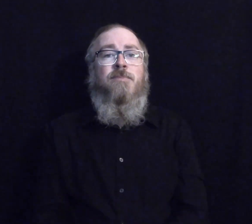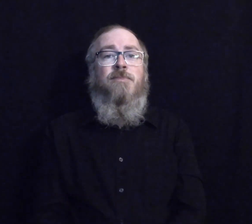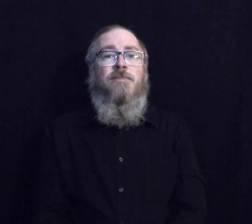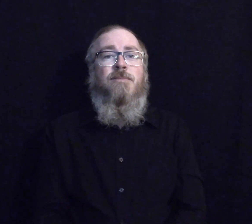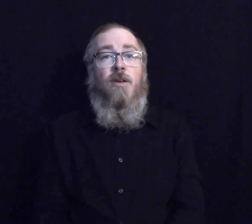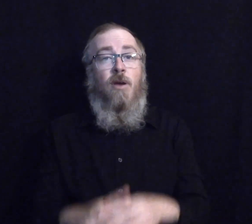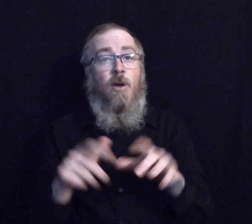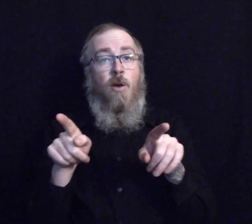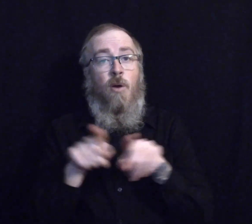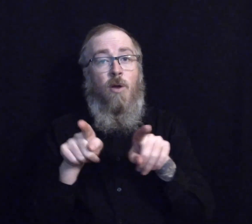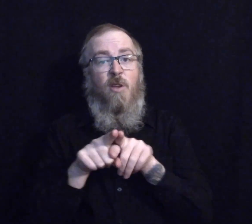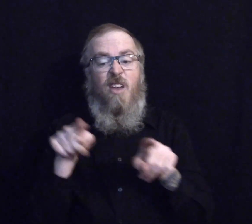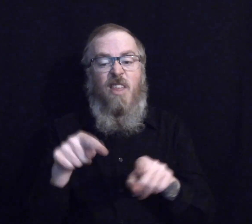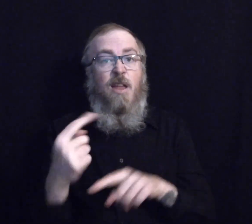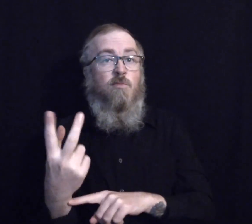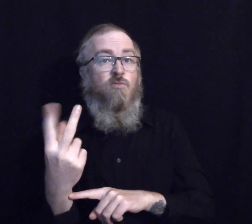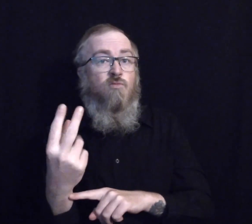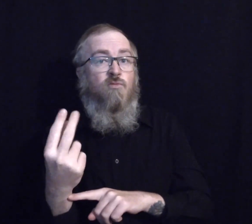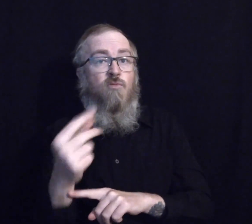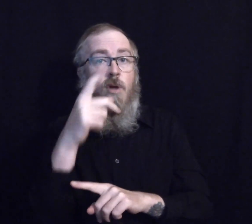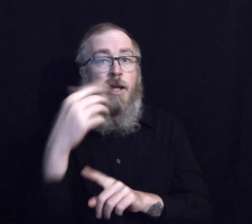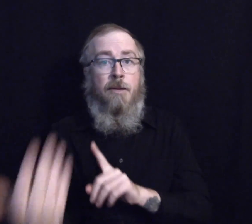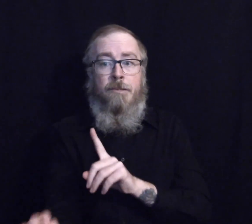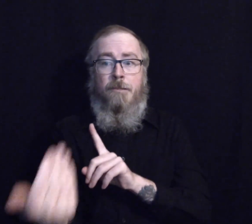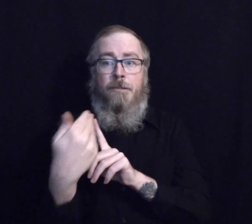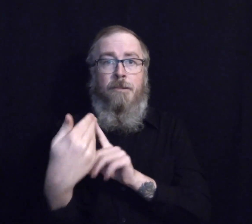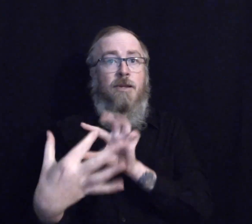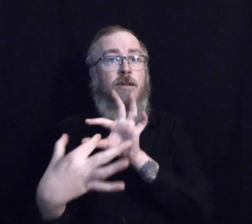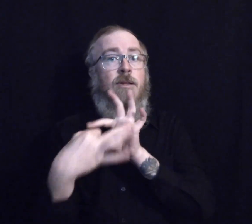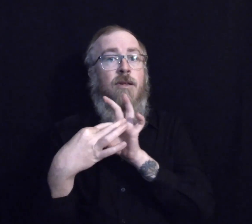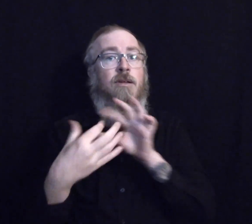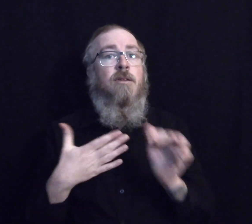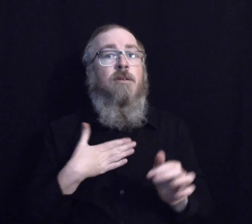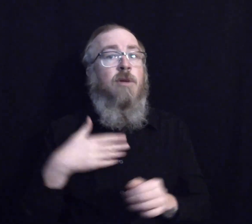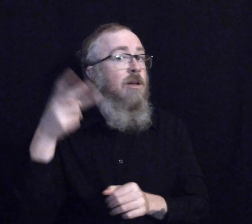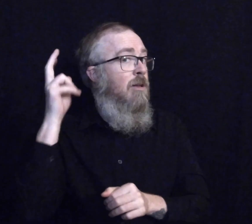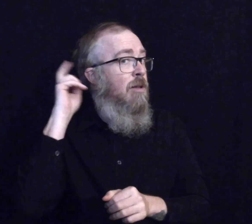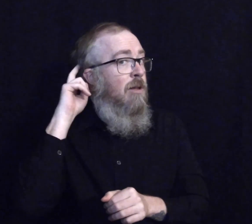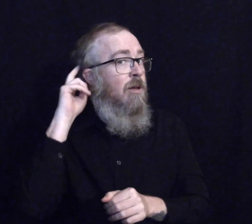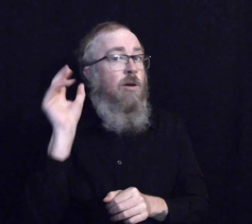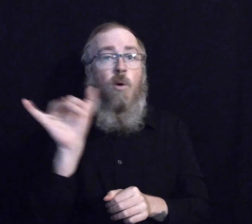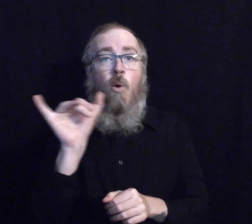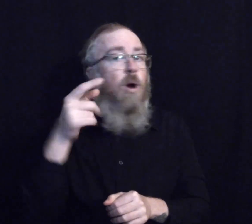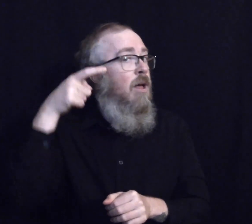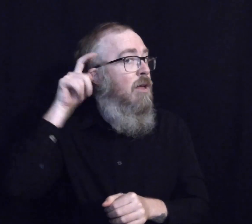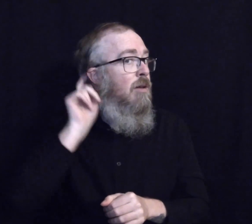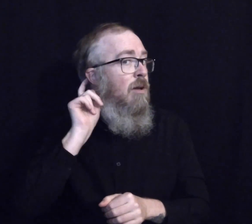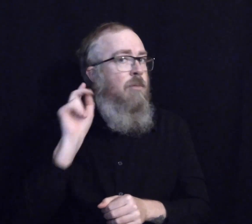That voiceover technology often is also able to be streamed into a cochlear implant or a hearing